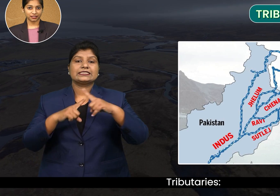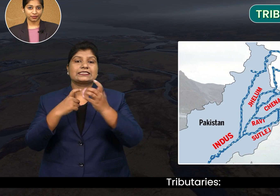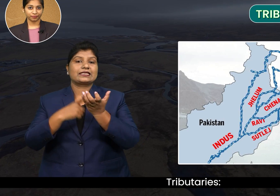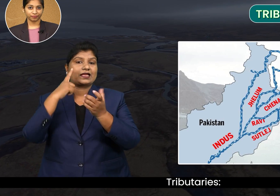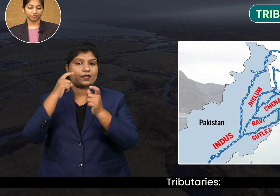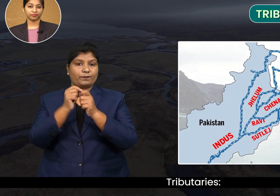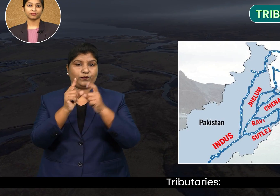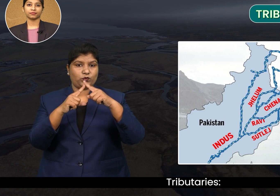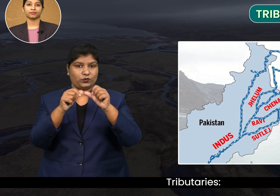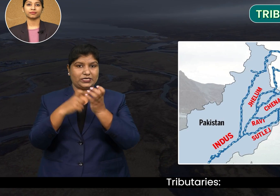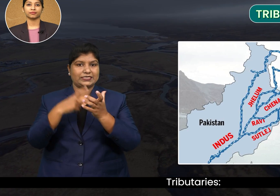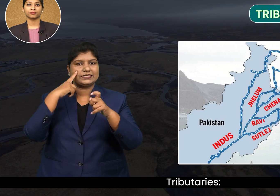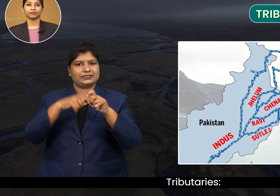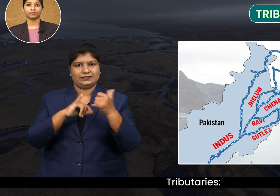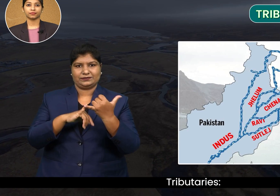Tributaries,